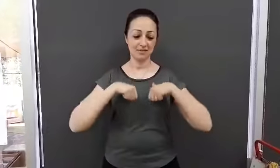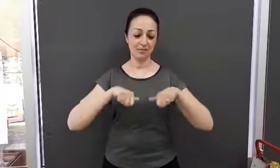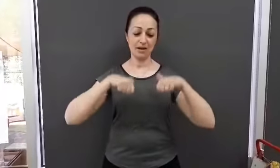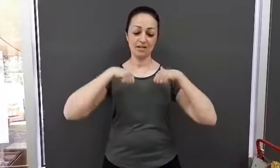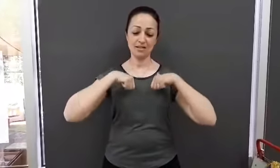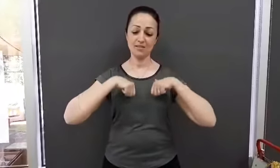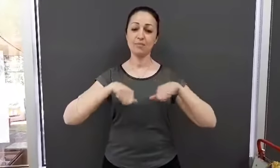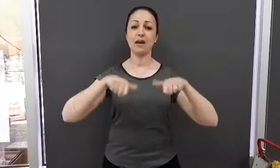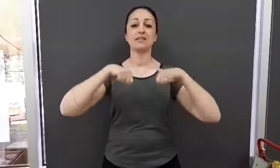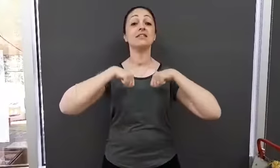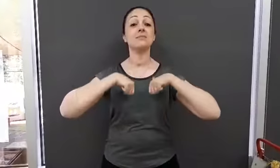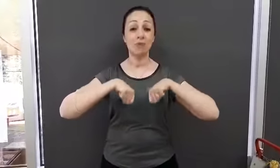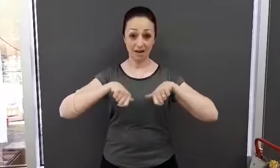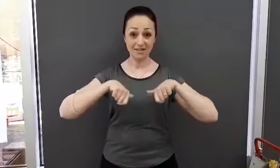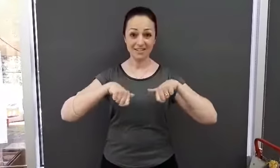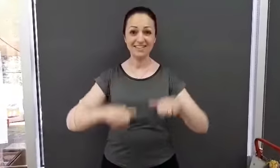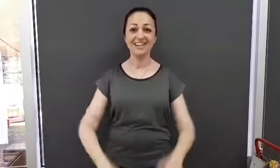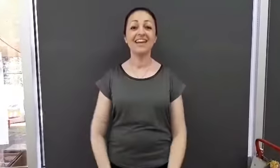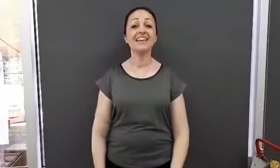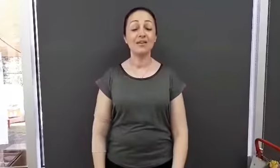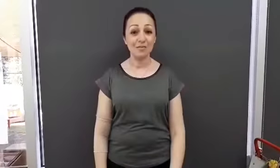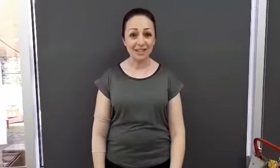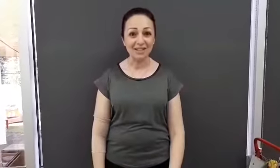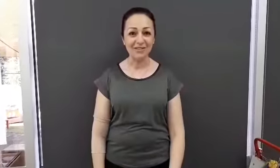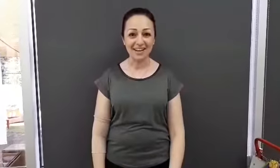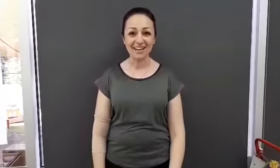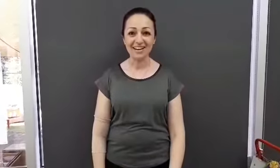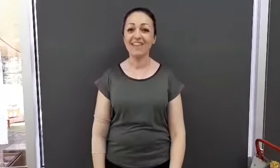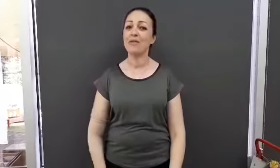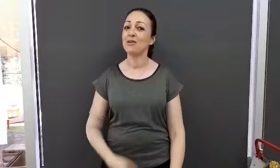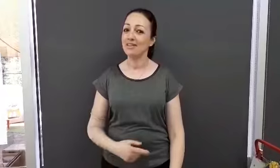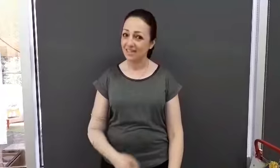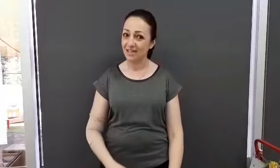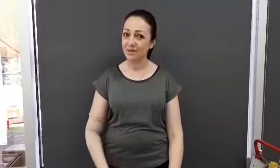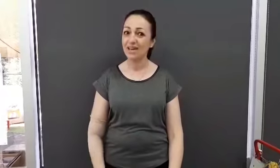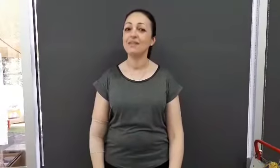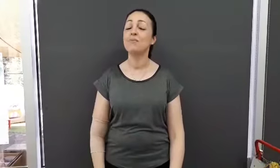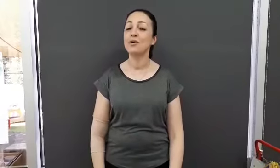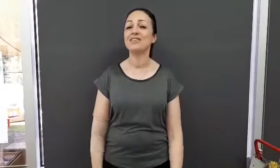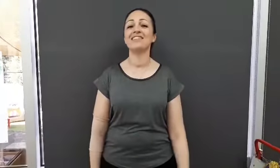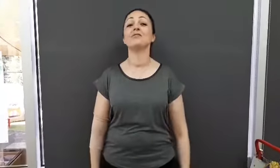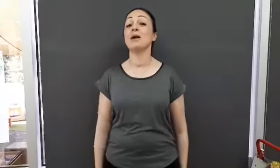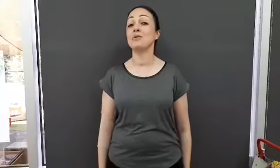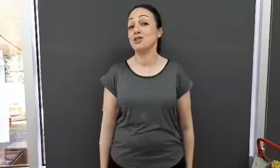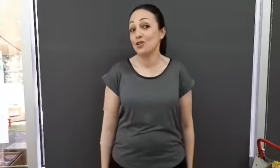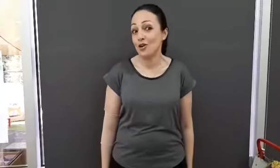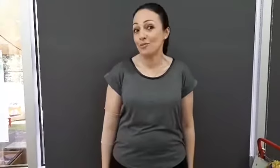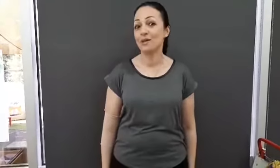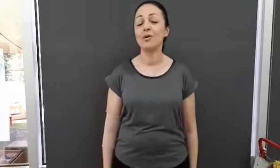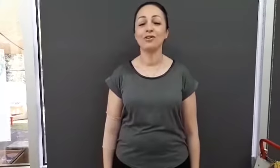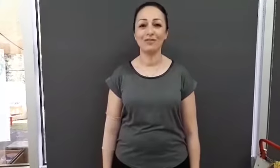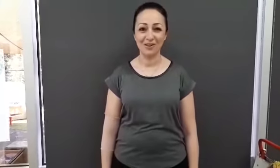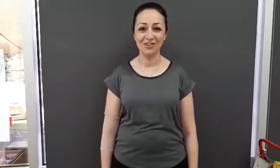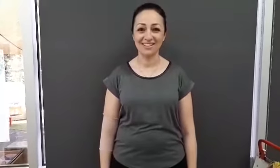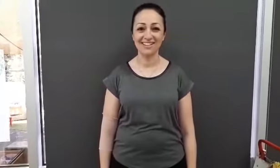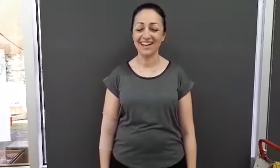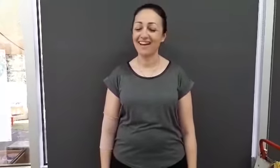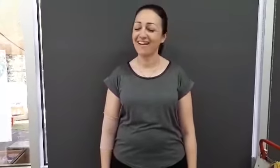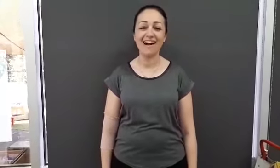Practice, practice, practice. And get really good at it. And then when I see you again in person, you'll be able to show me what you've learnt. Okay? I can't